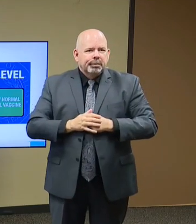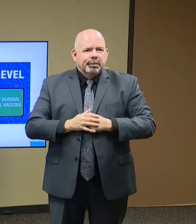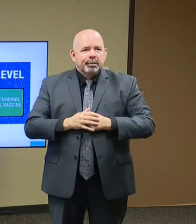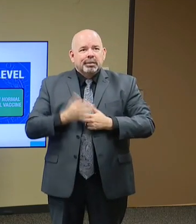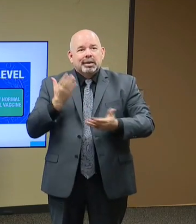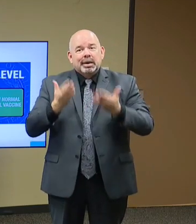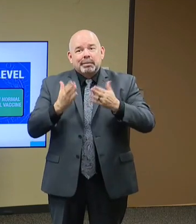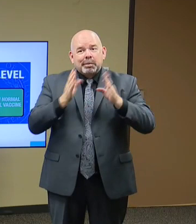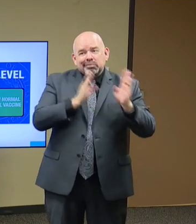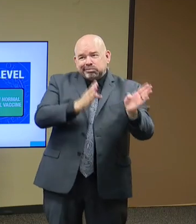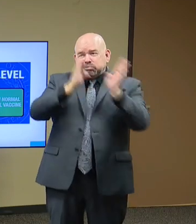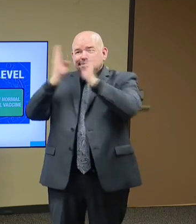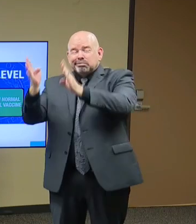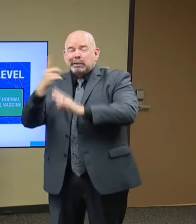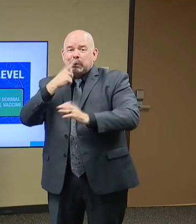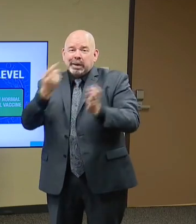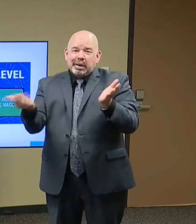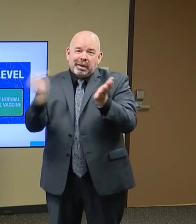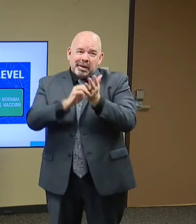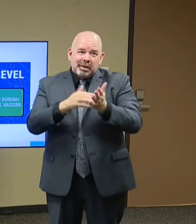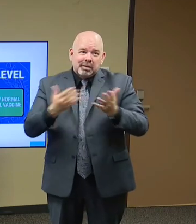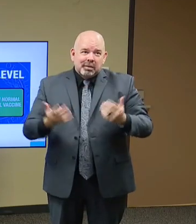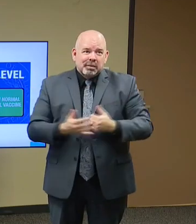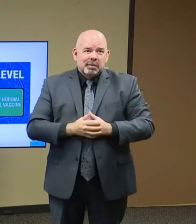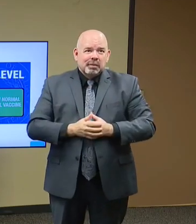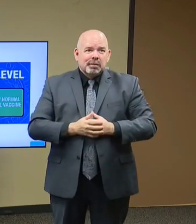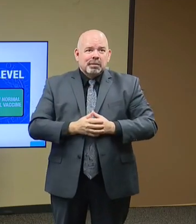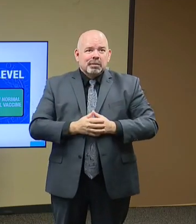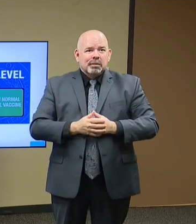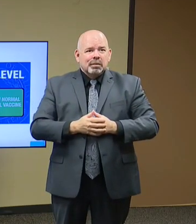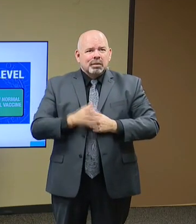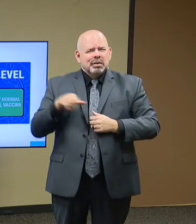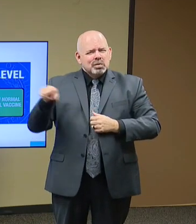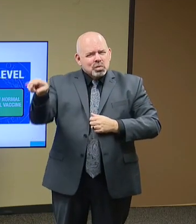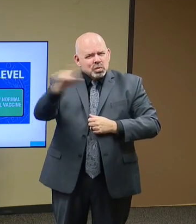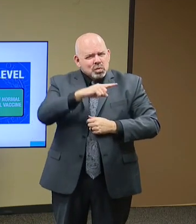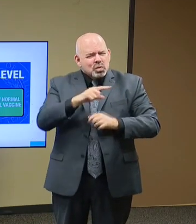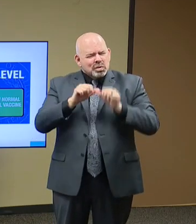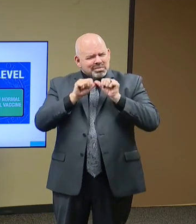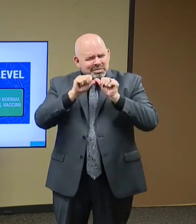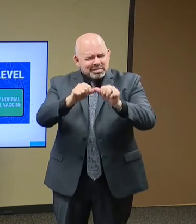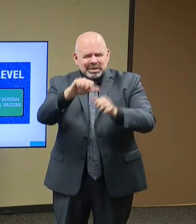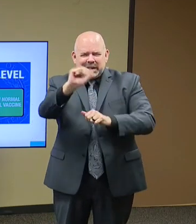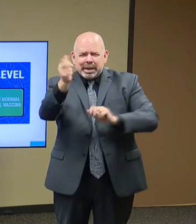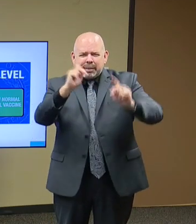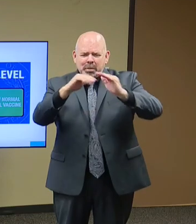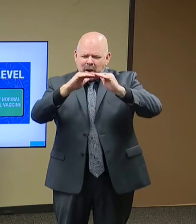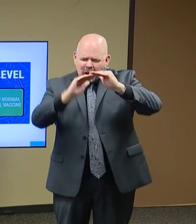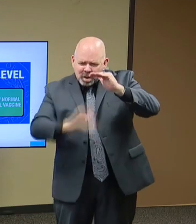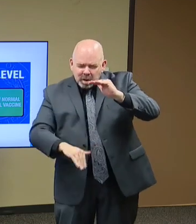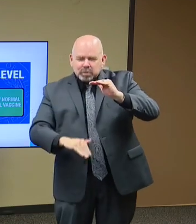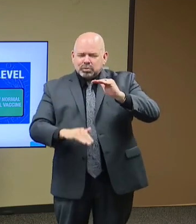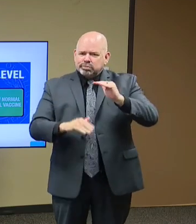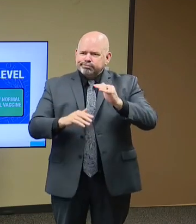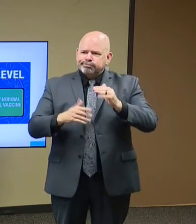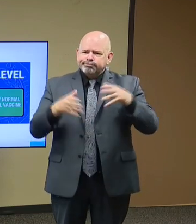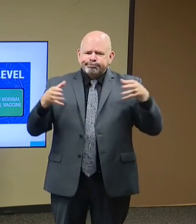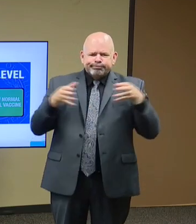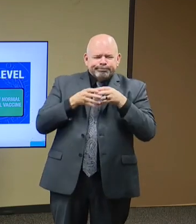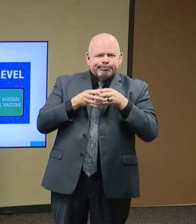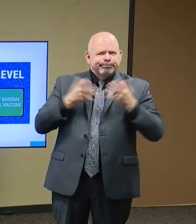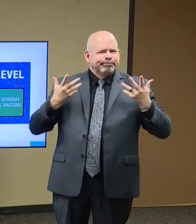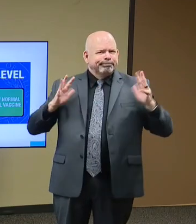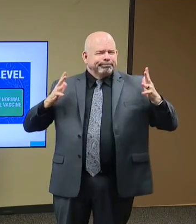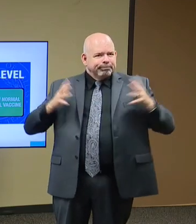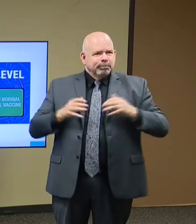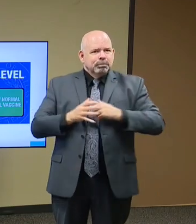keep those gatherings small, and keep that mask on and that distance for this weekend. It would take